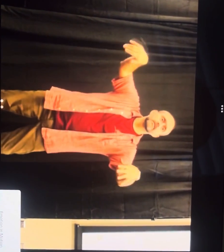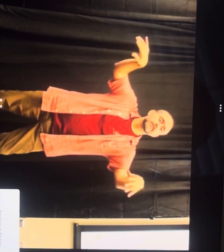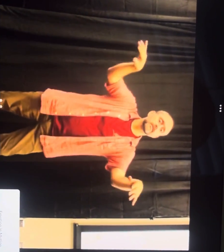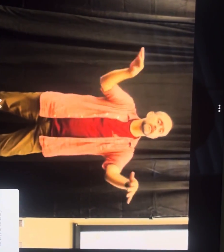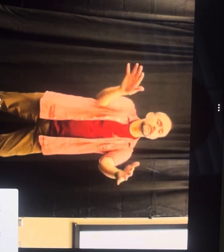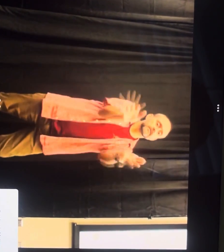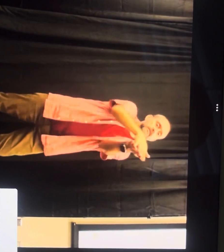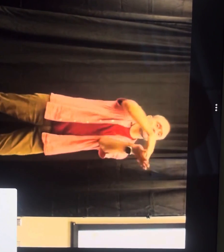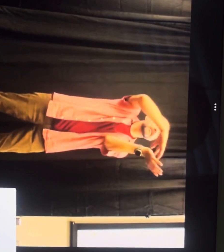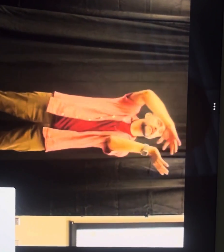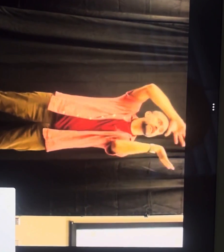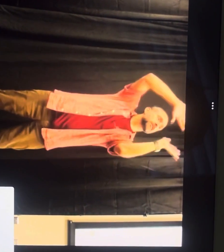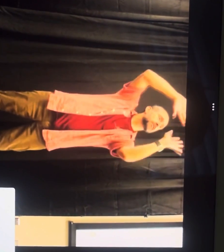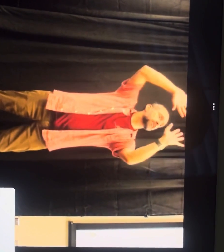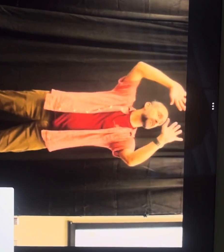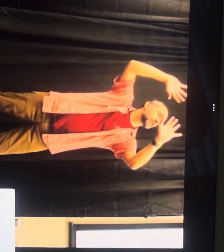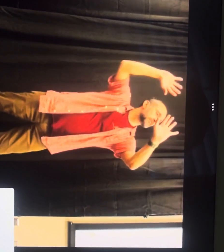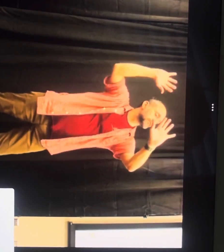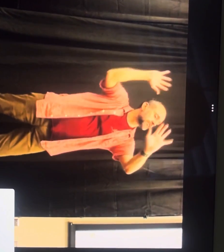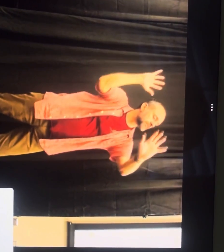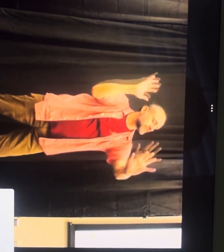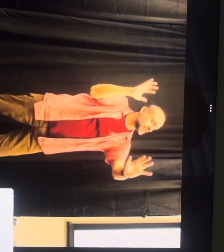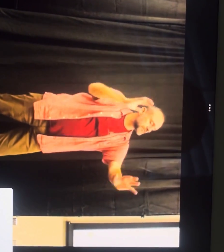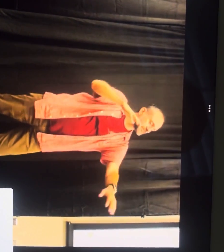And using this rhythm, clapping your hands together.